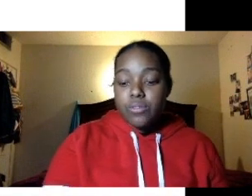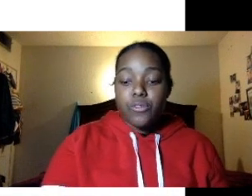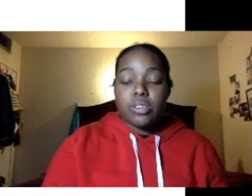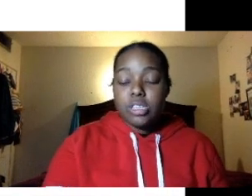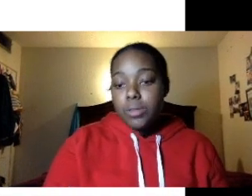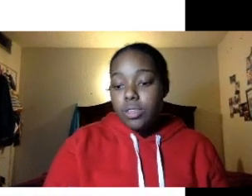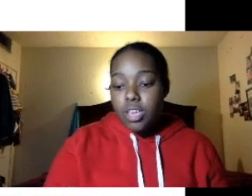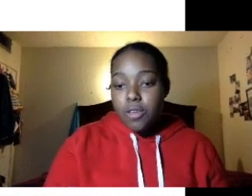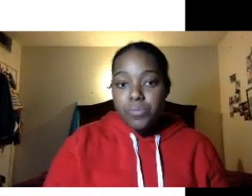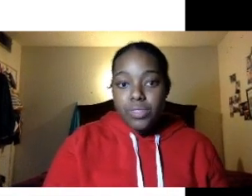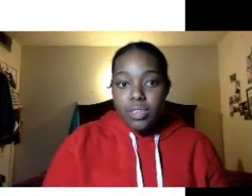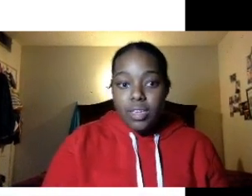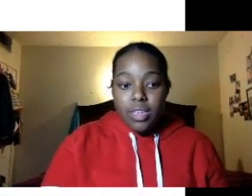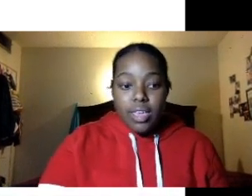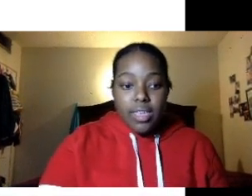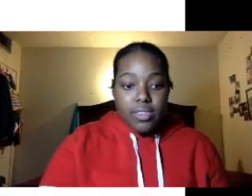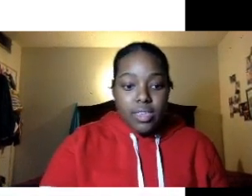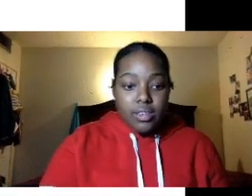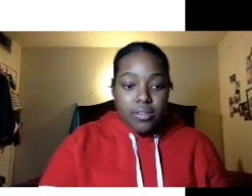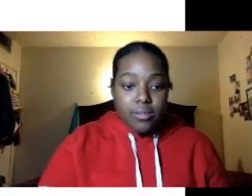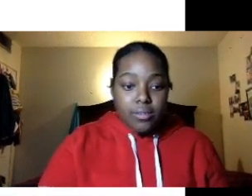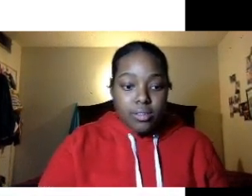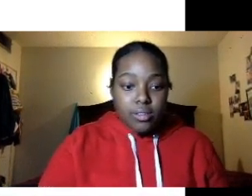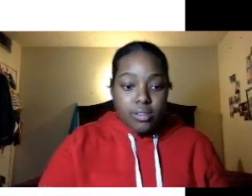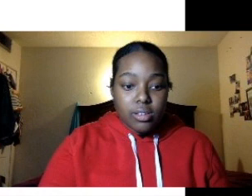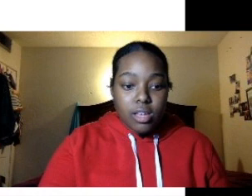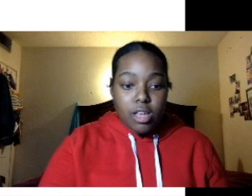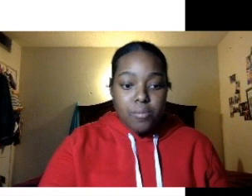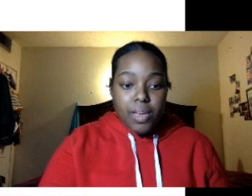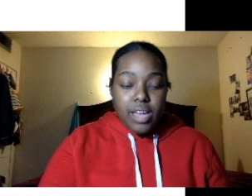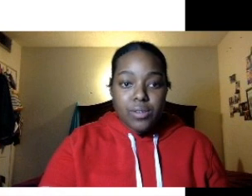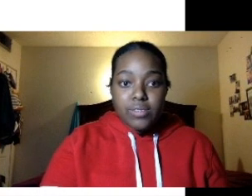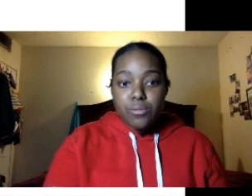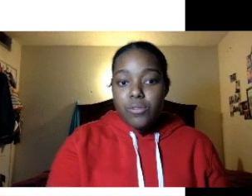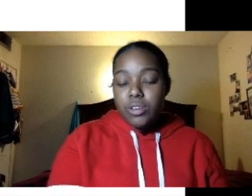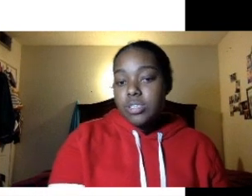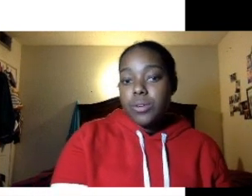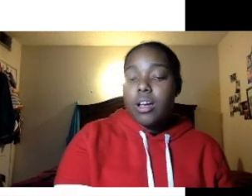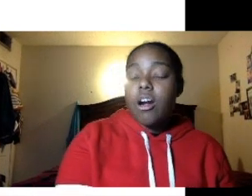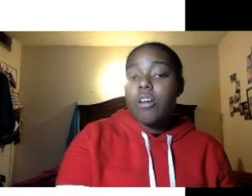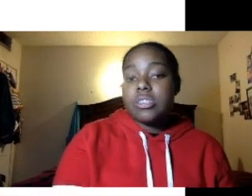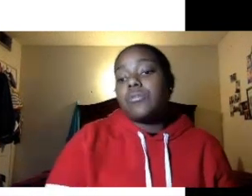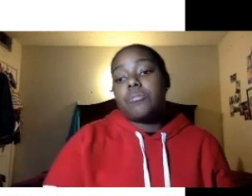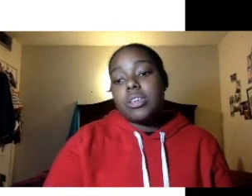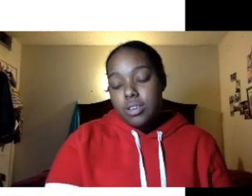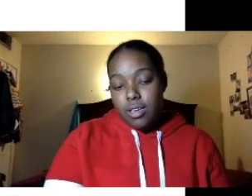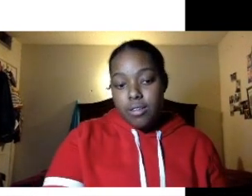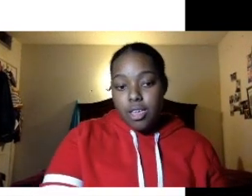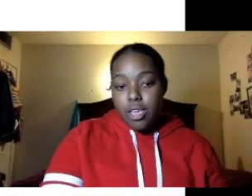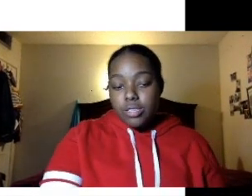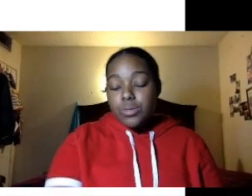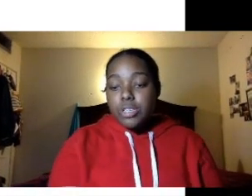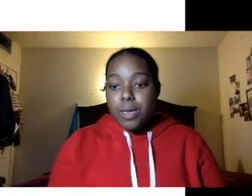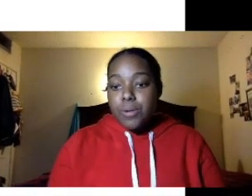did for the disability. And then I do have some reference where I got all this information at.